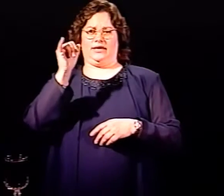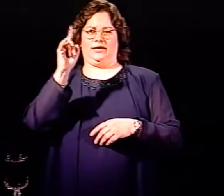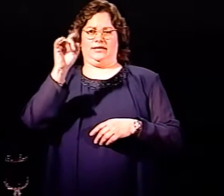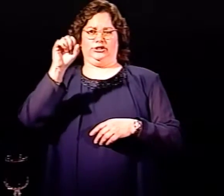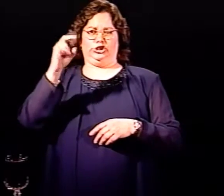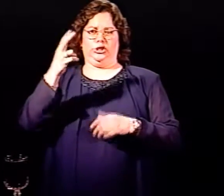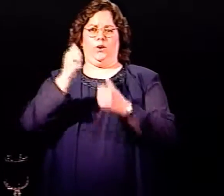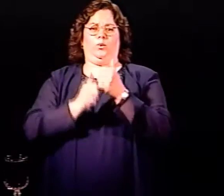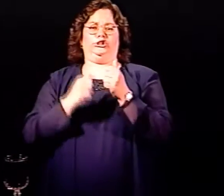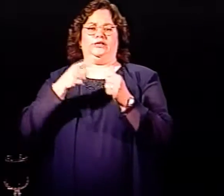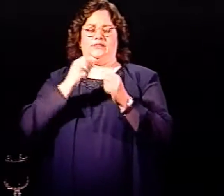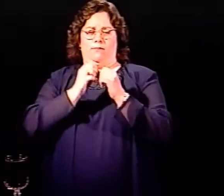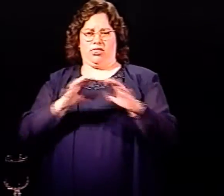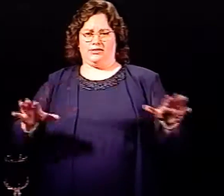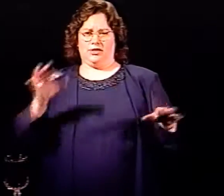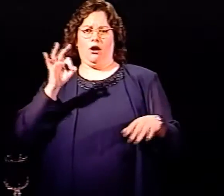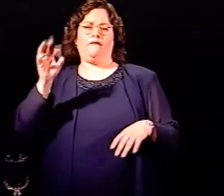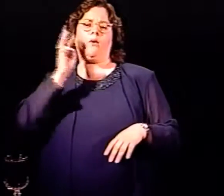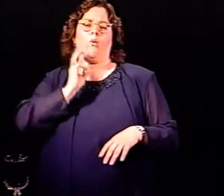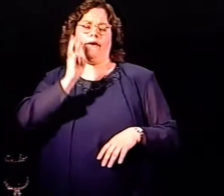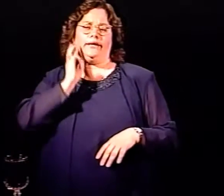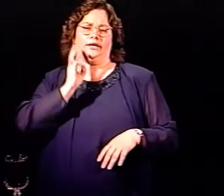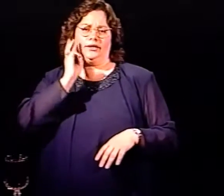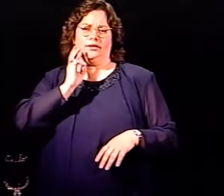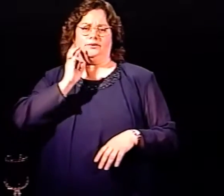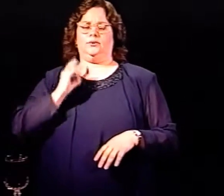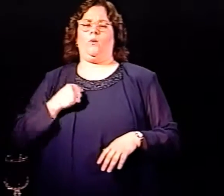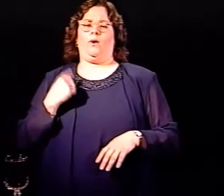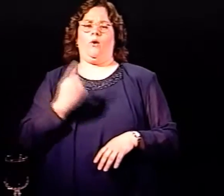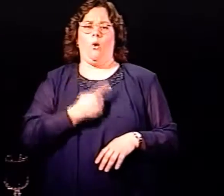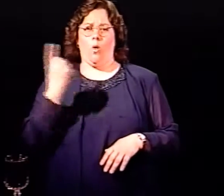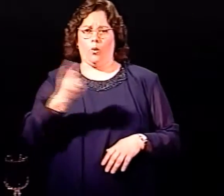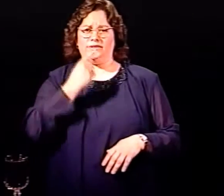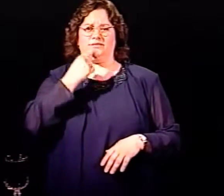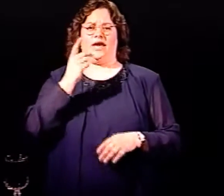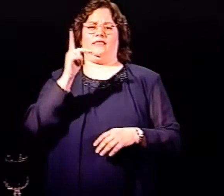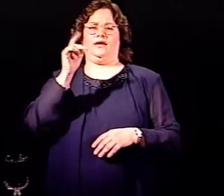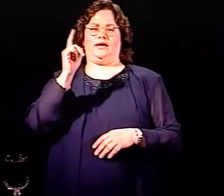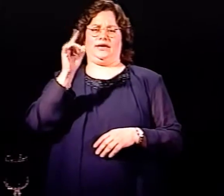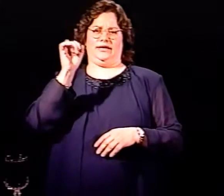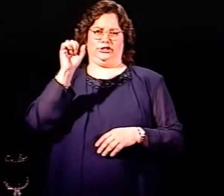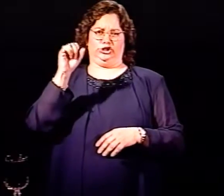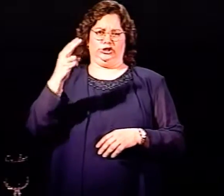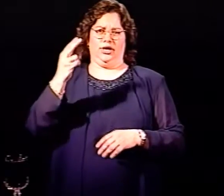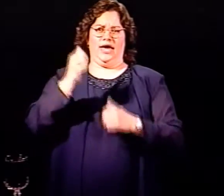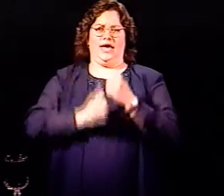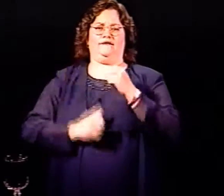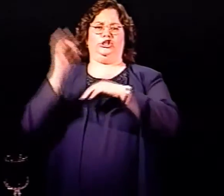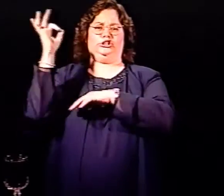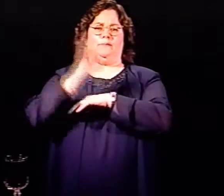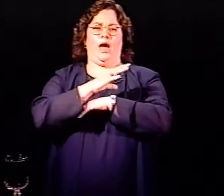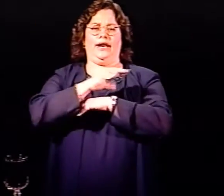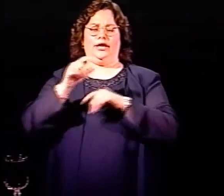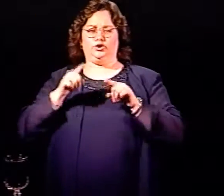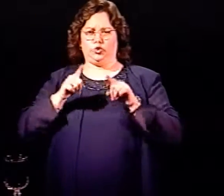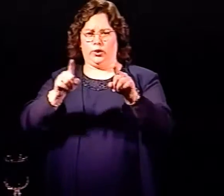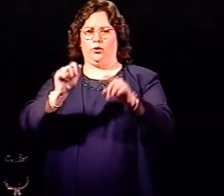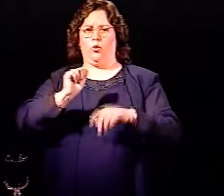is the blessing of the wine. We always say the Kiddush every Shabbat and during all Jewish